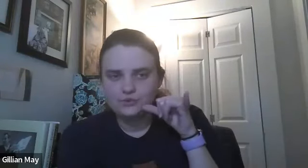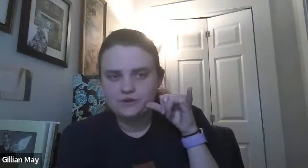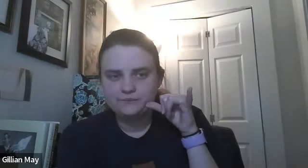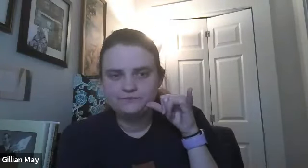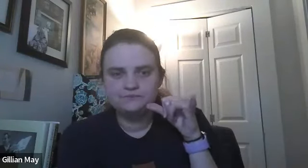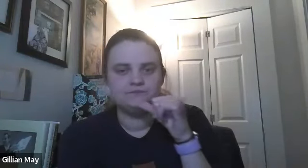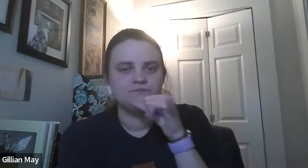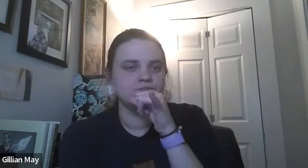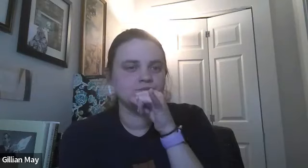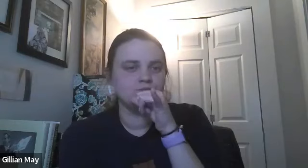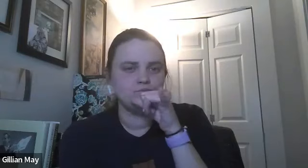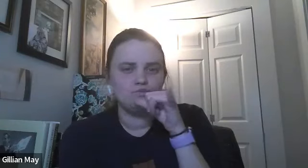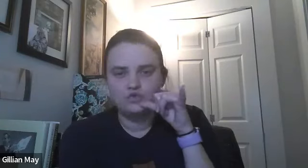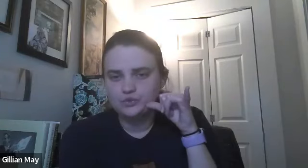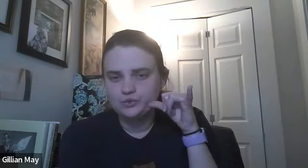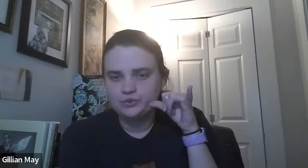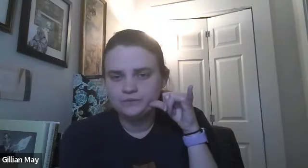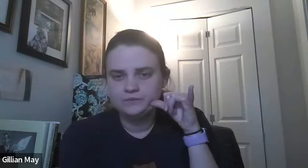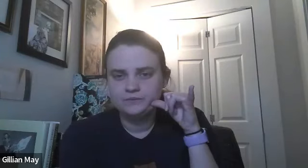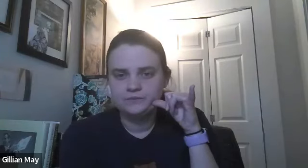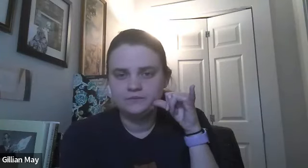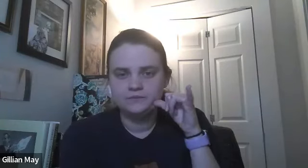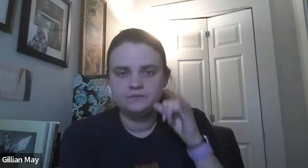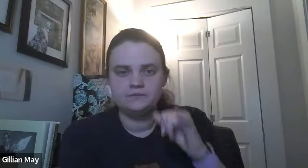mood, rude,